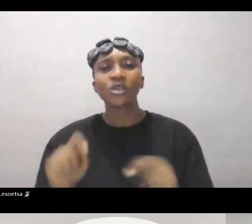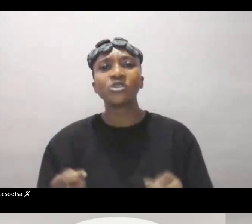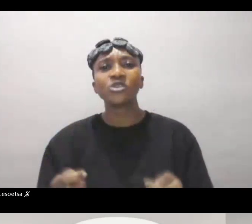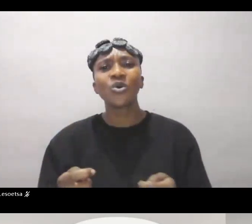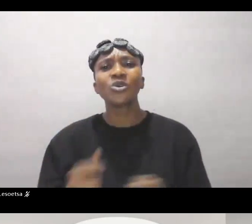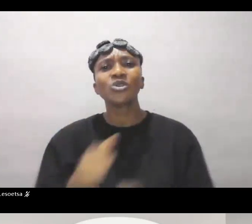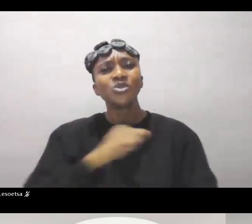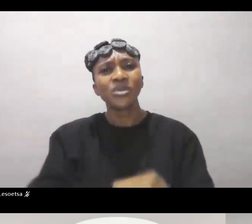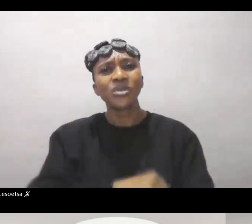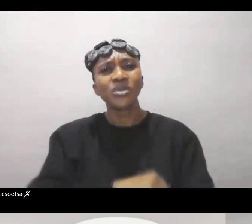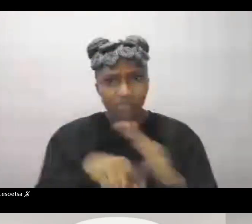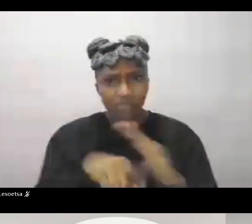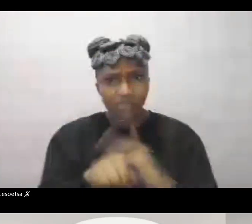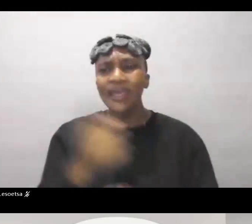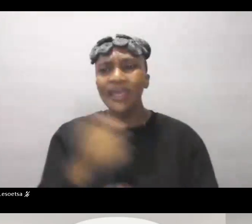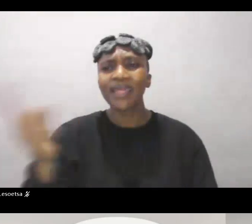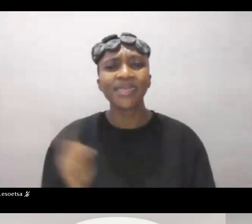will